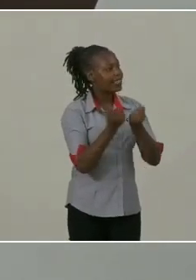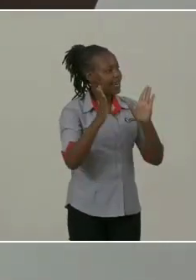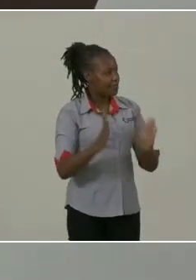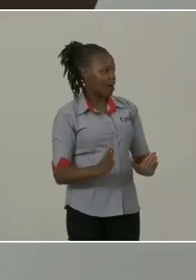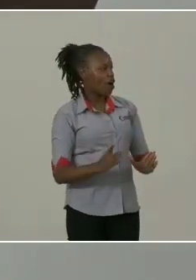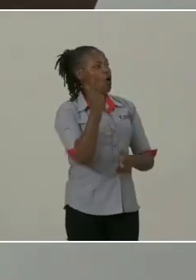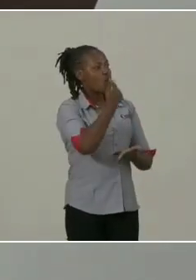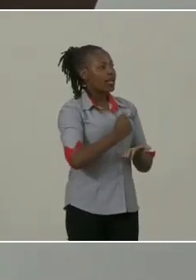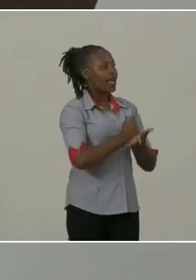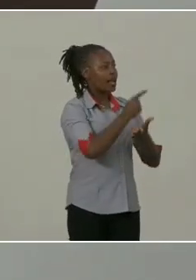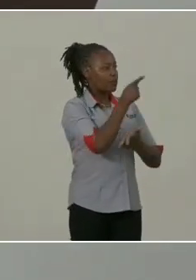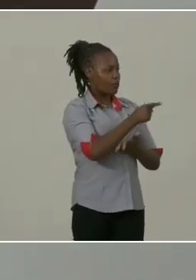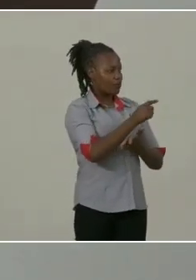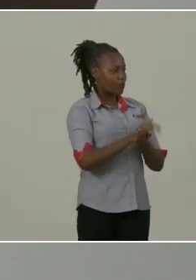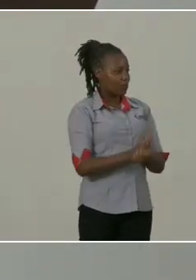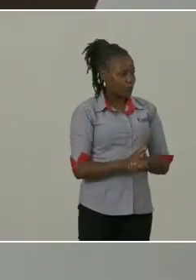Need